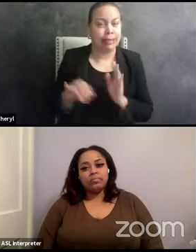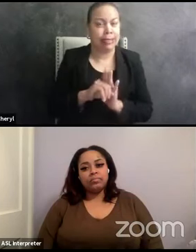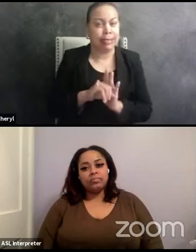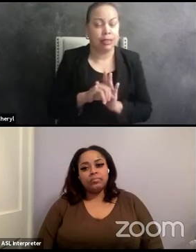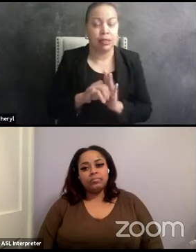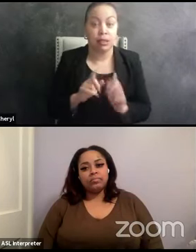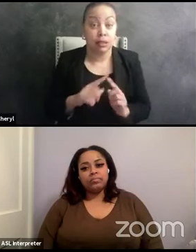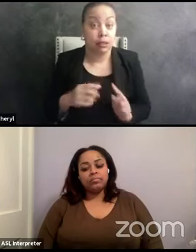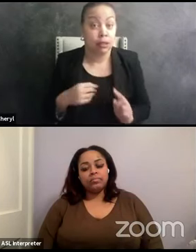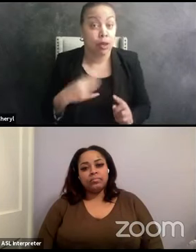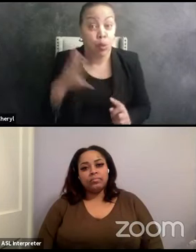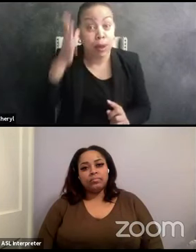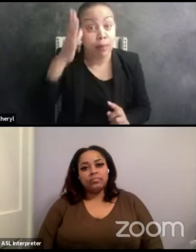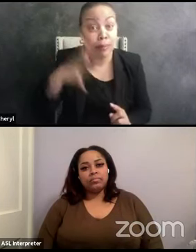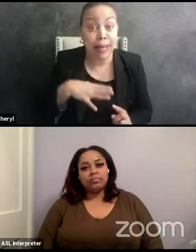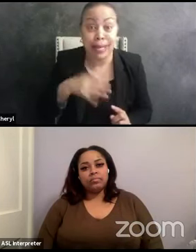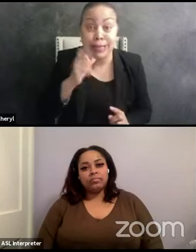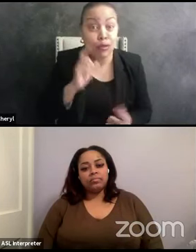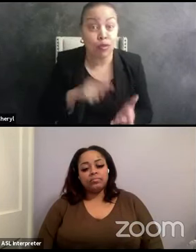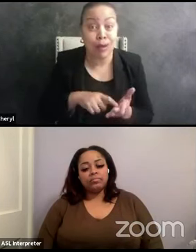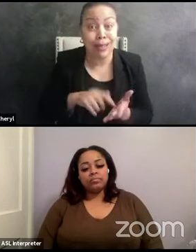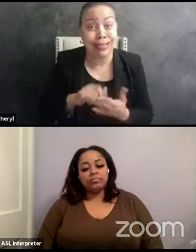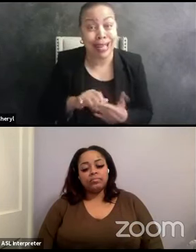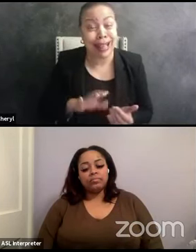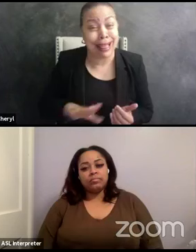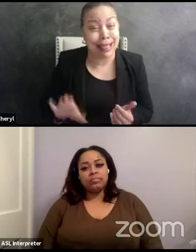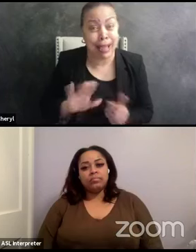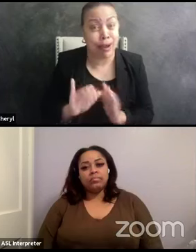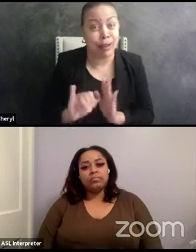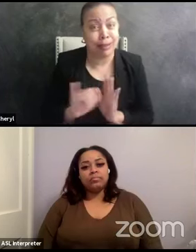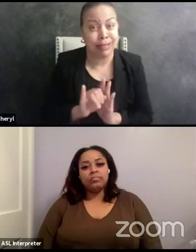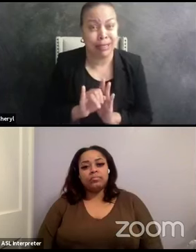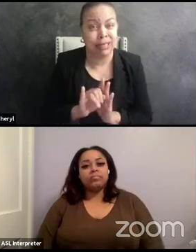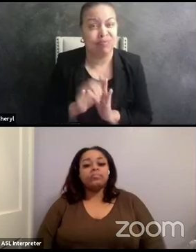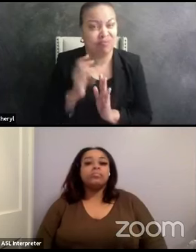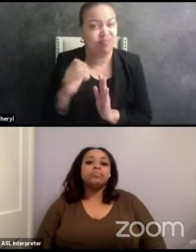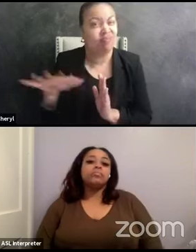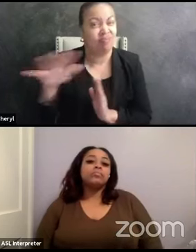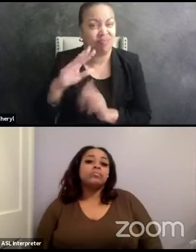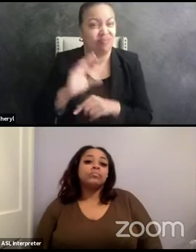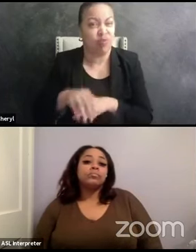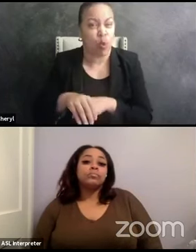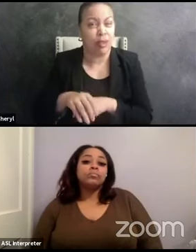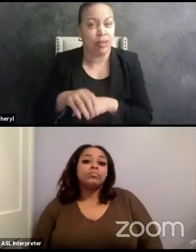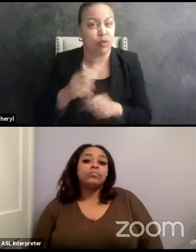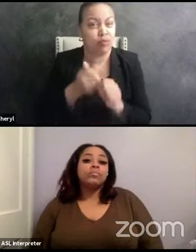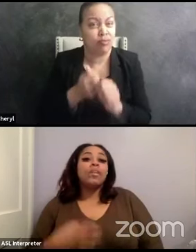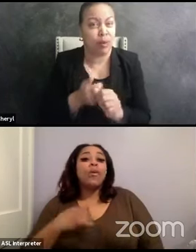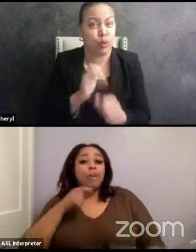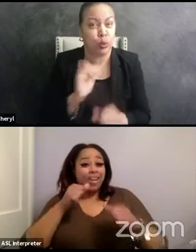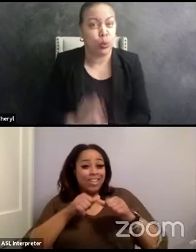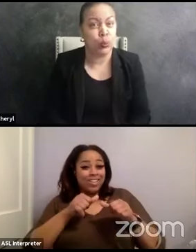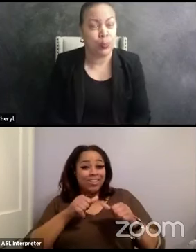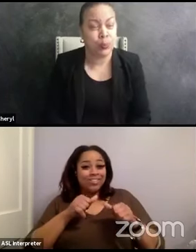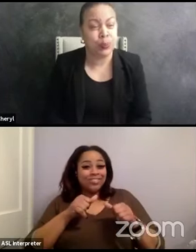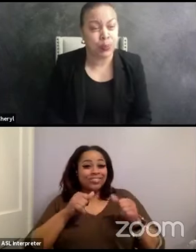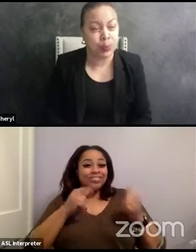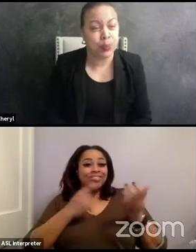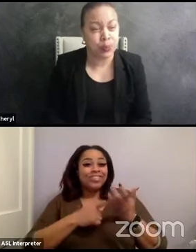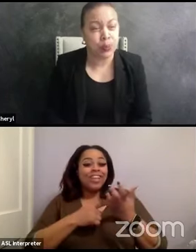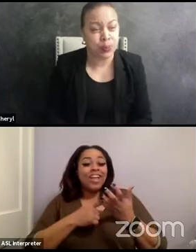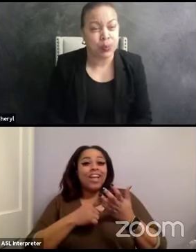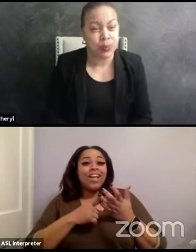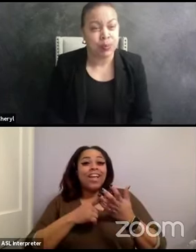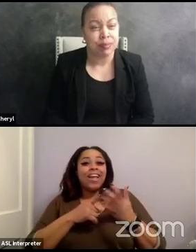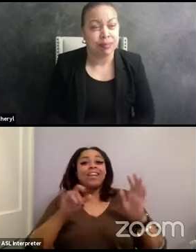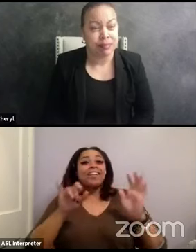realize that their identity is an externally enforced one as well. I want to continue talking about externally enforced